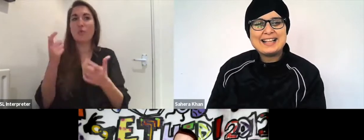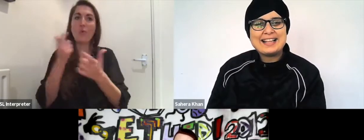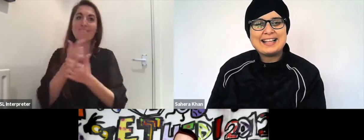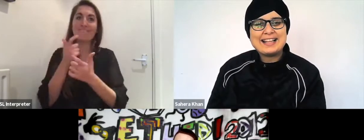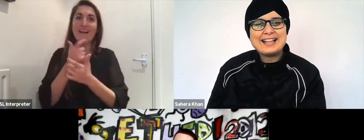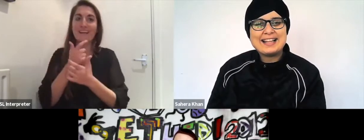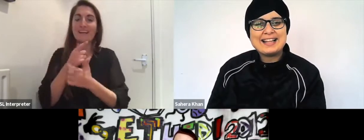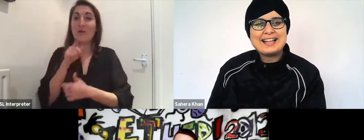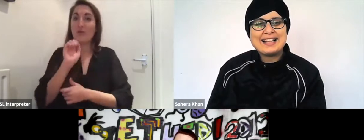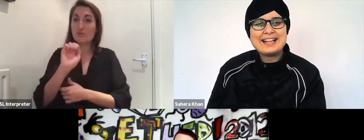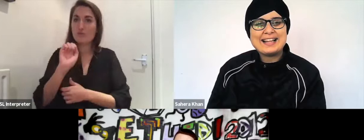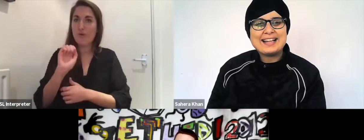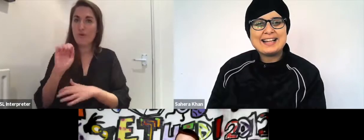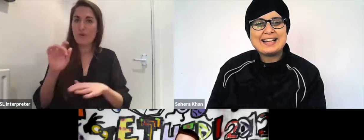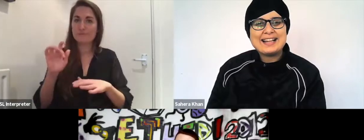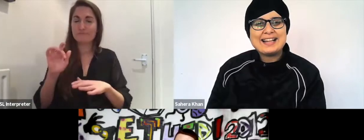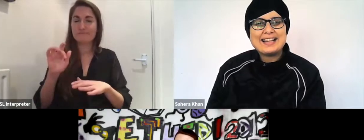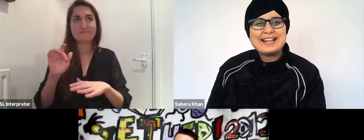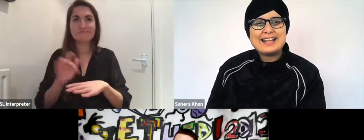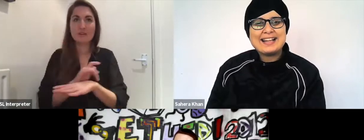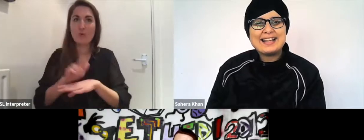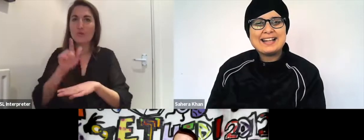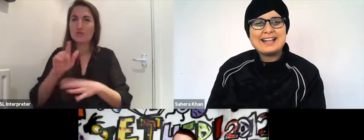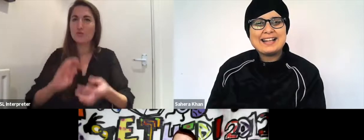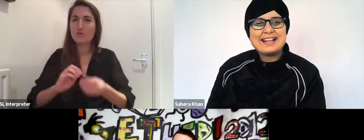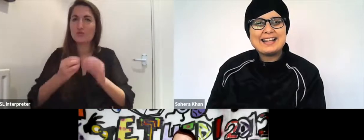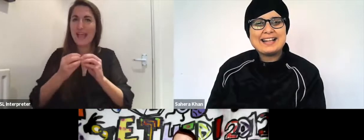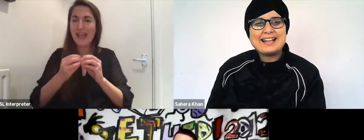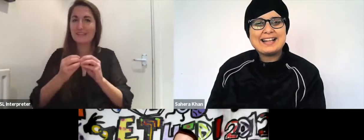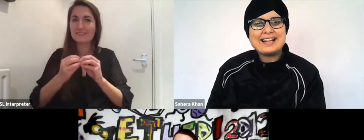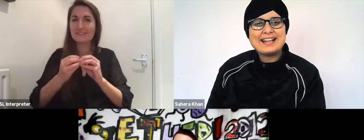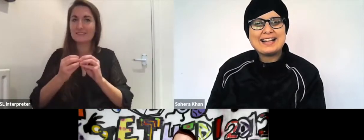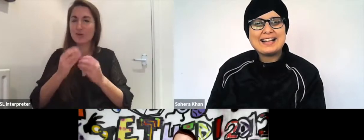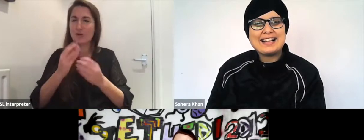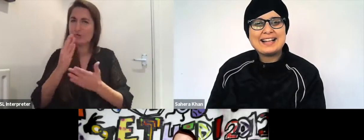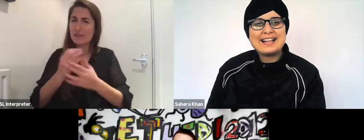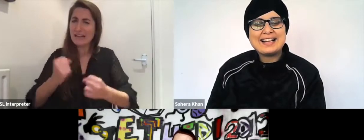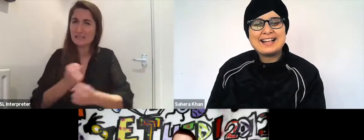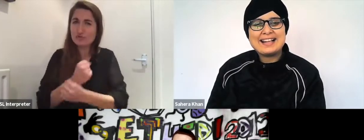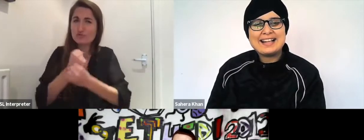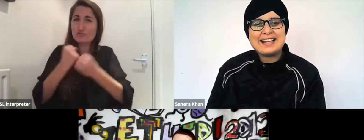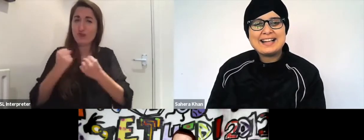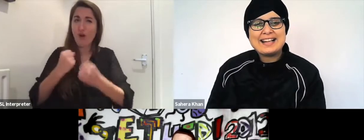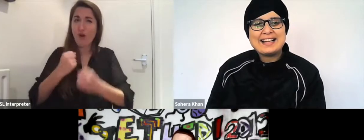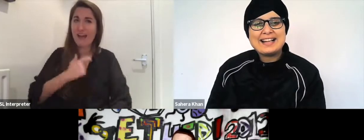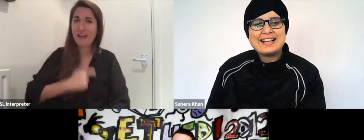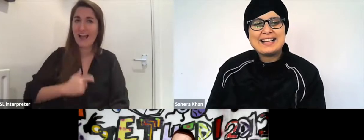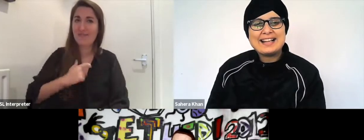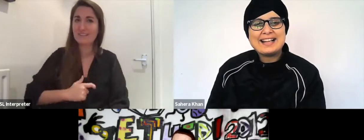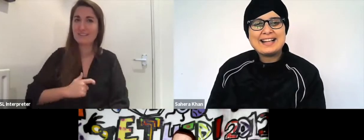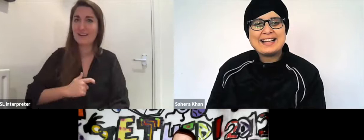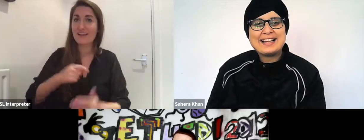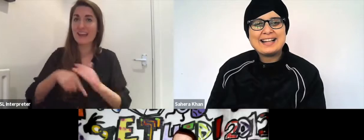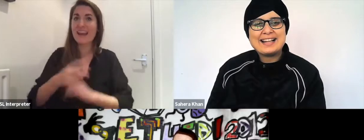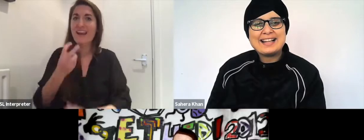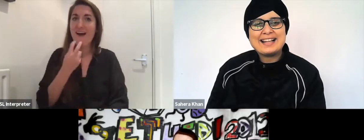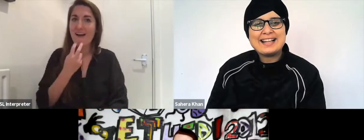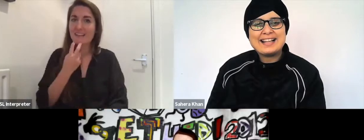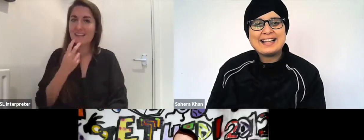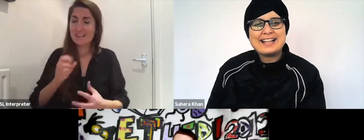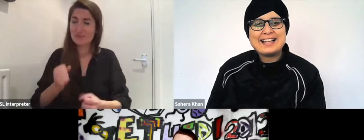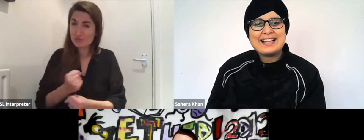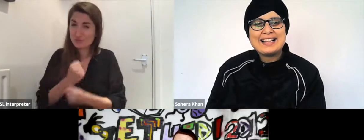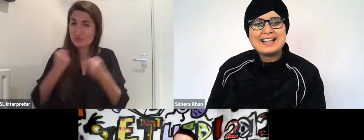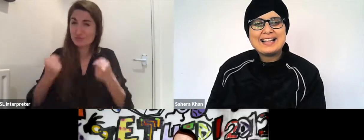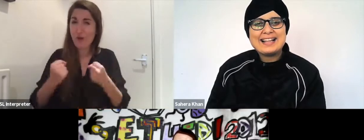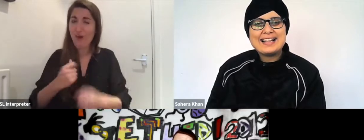managed to create, with so little notice, such a strong character in Auntie. And she's also a character